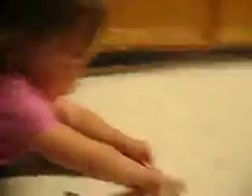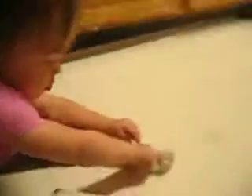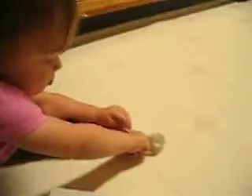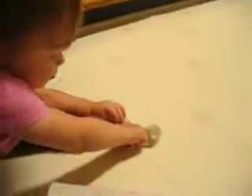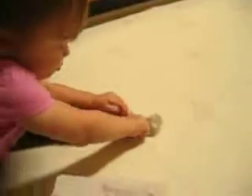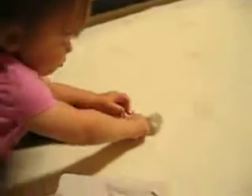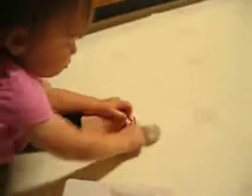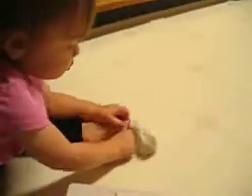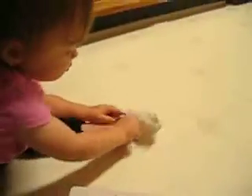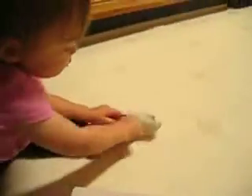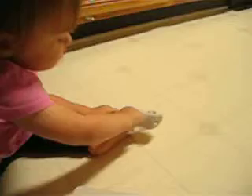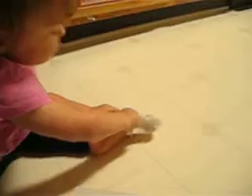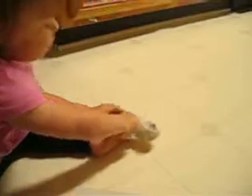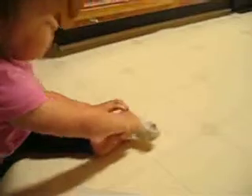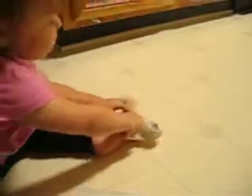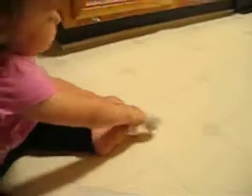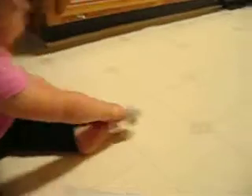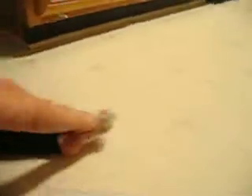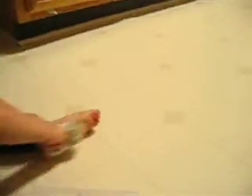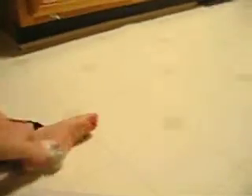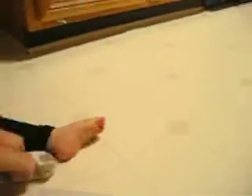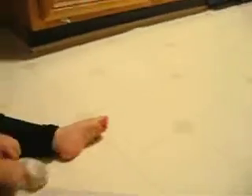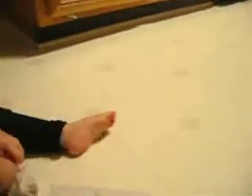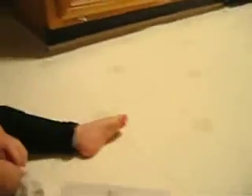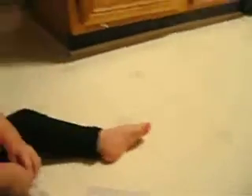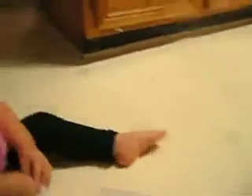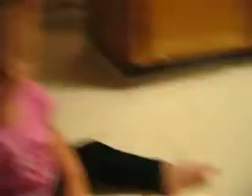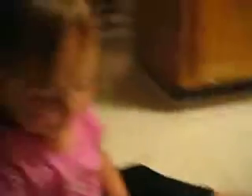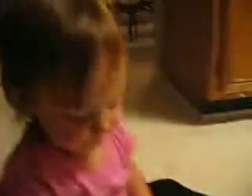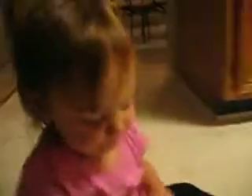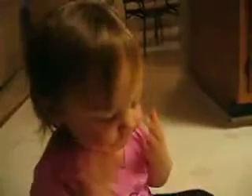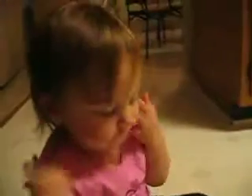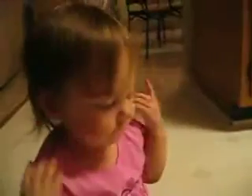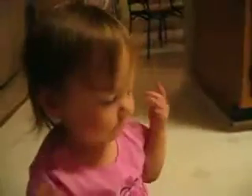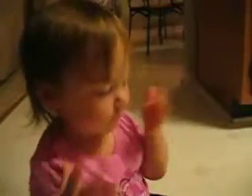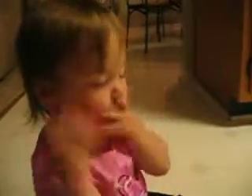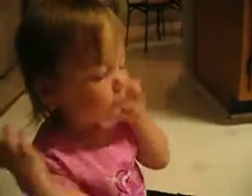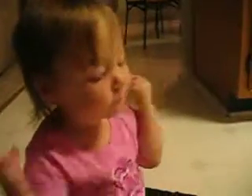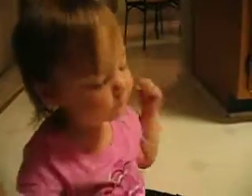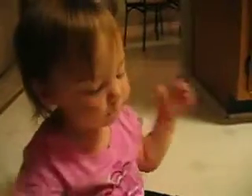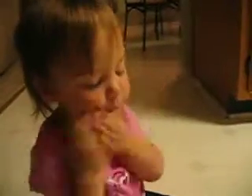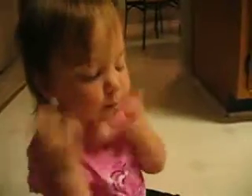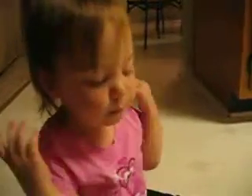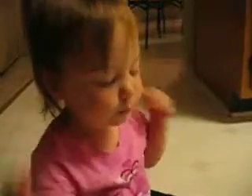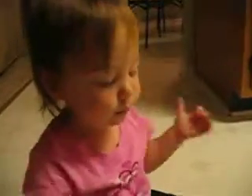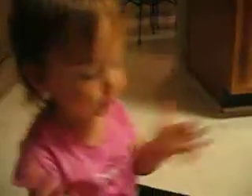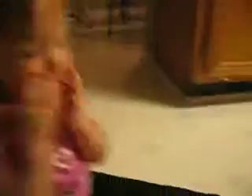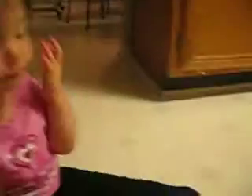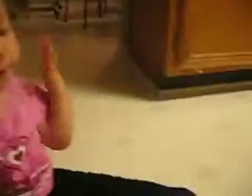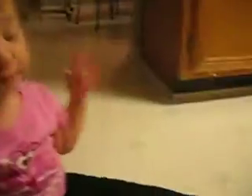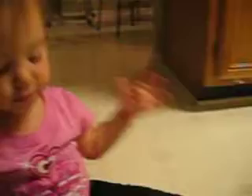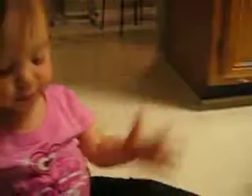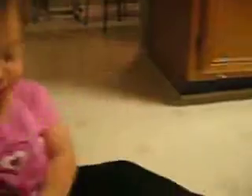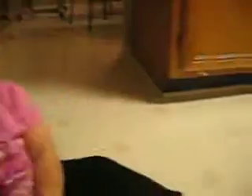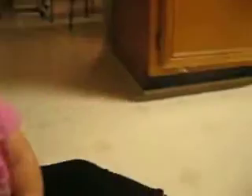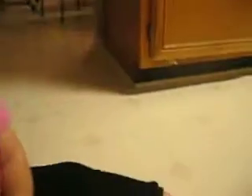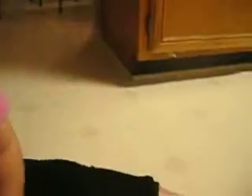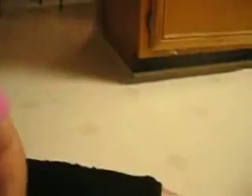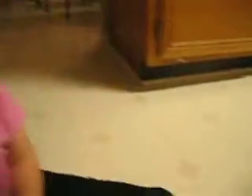You want to put your sock back on. Cory, look. Can you do cat? Very good. How